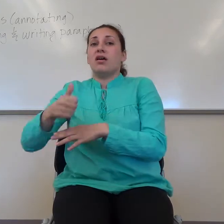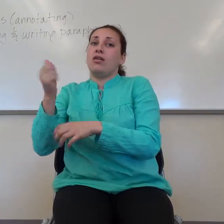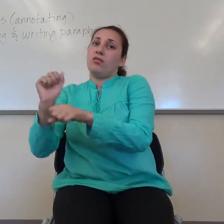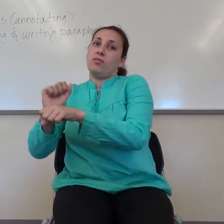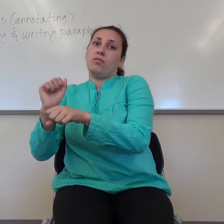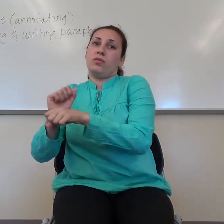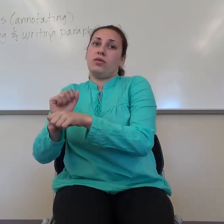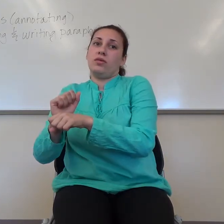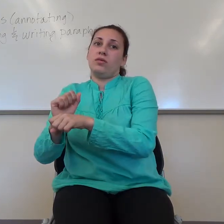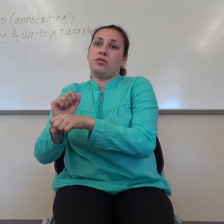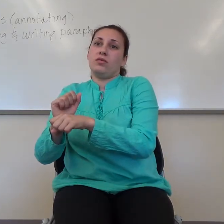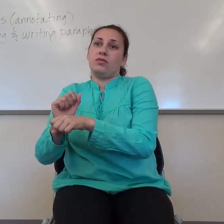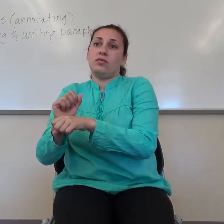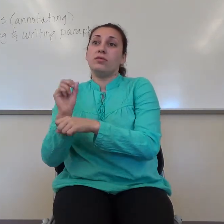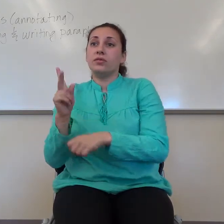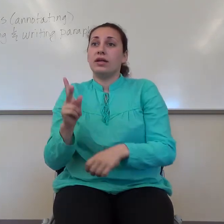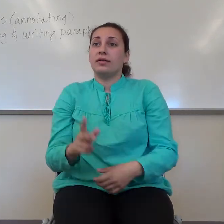do that while you're reading, okay?